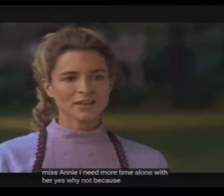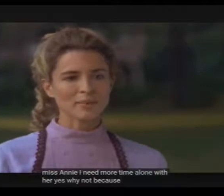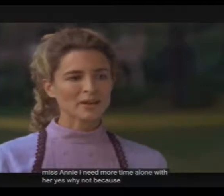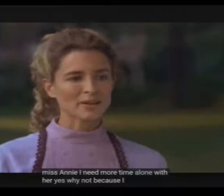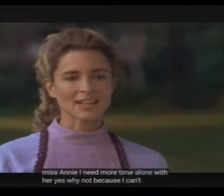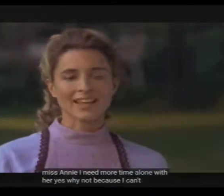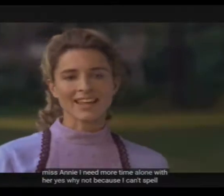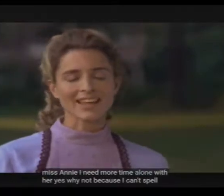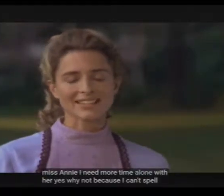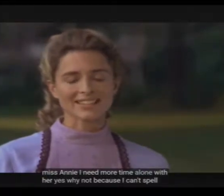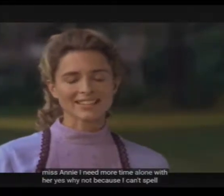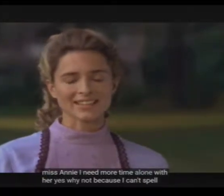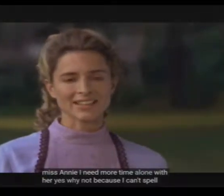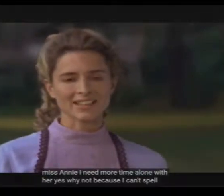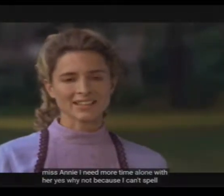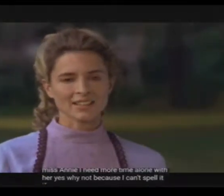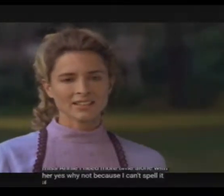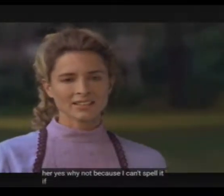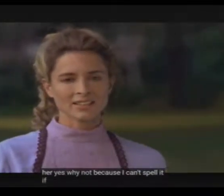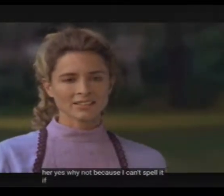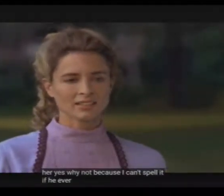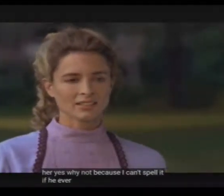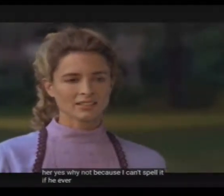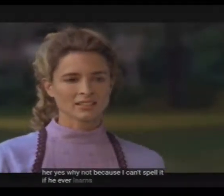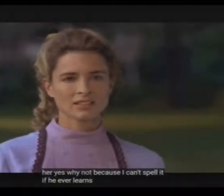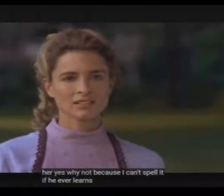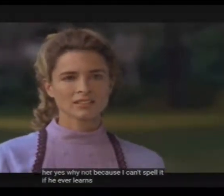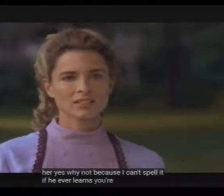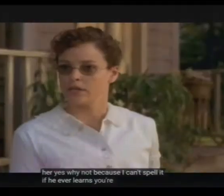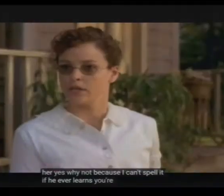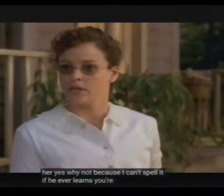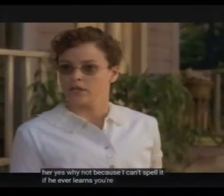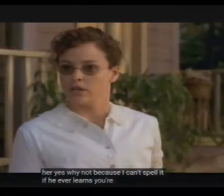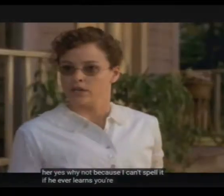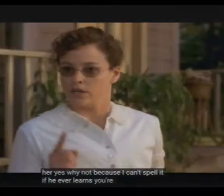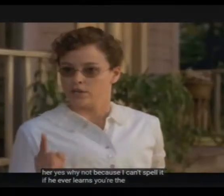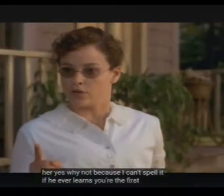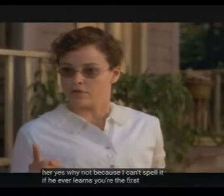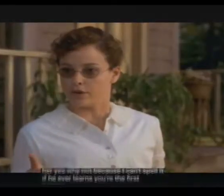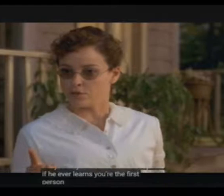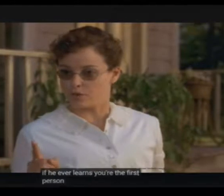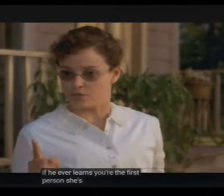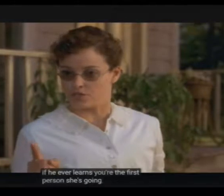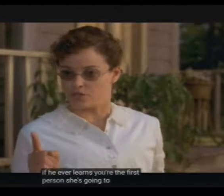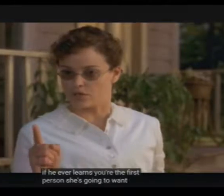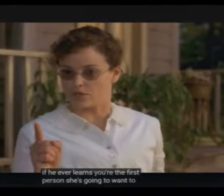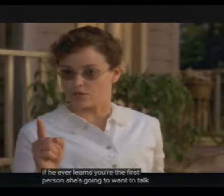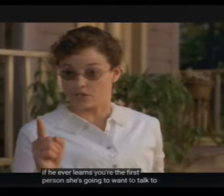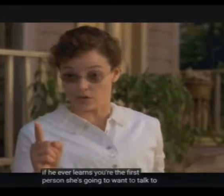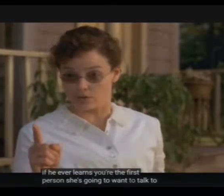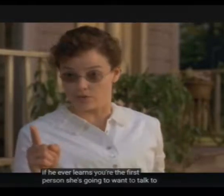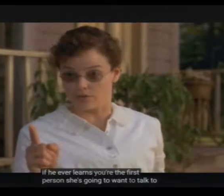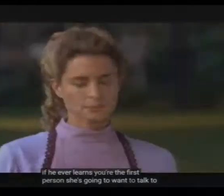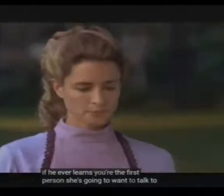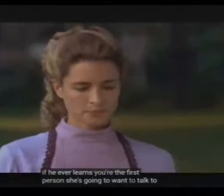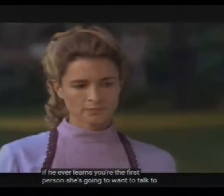Because I can't. Spell it. If she ever learns, you're the first person she's going to want to talk to.